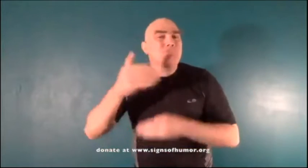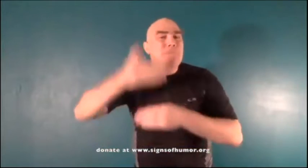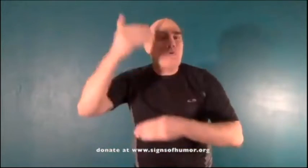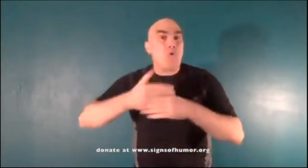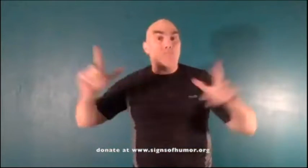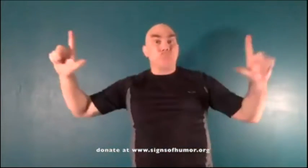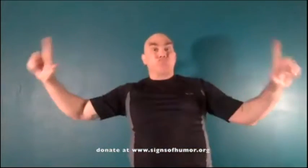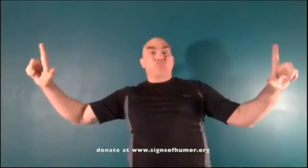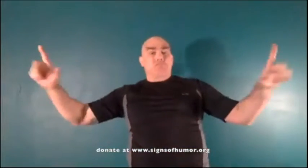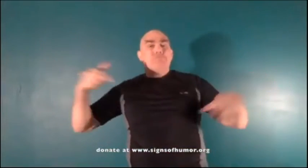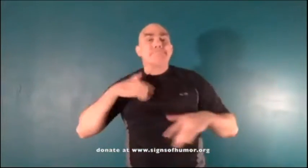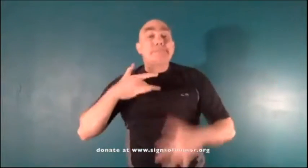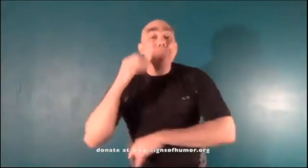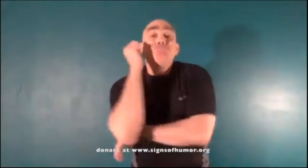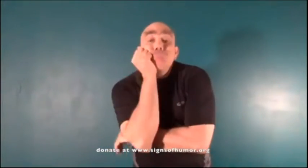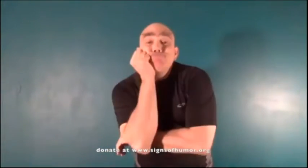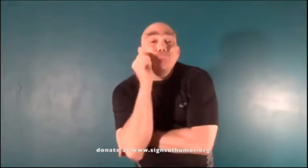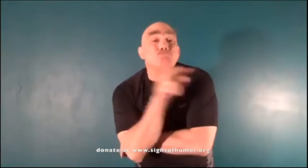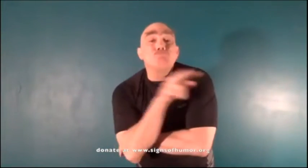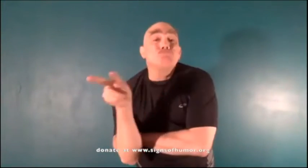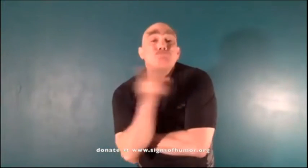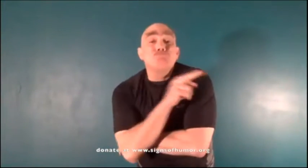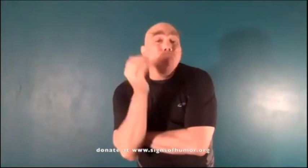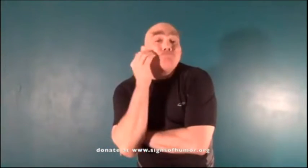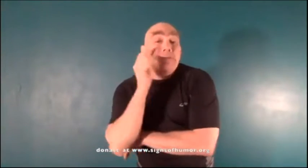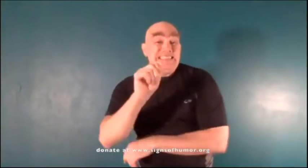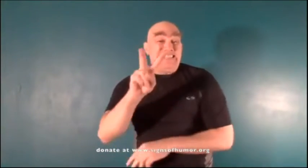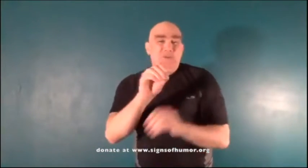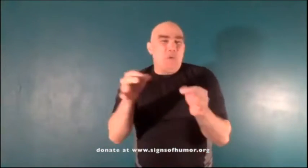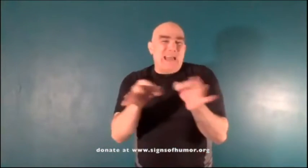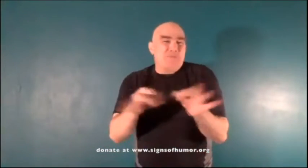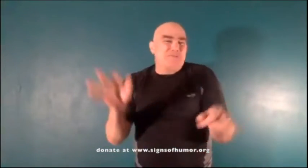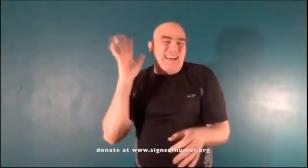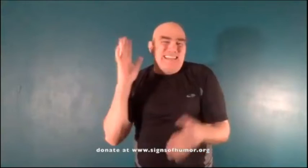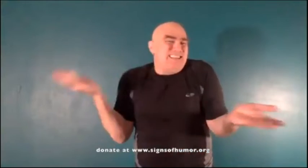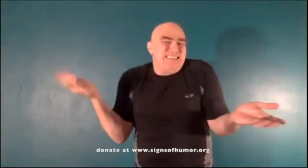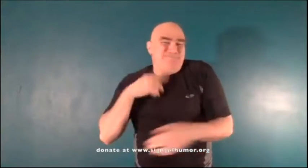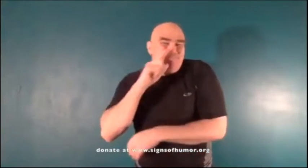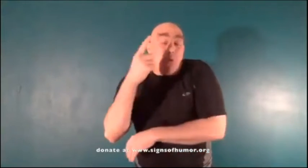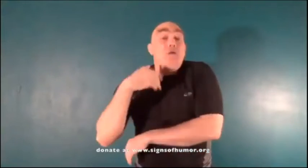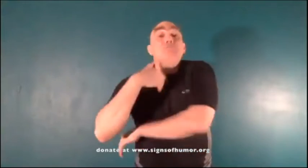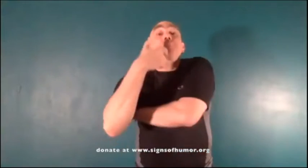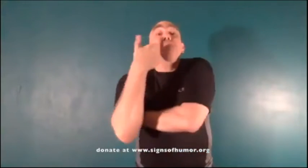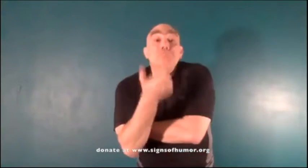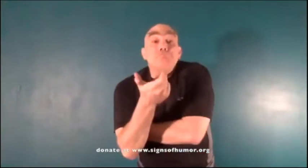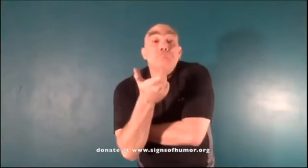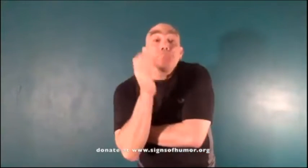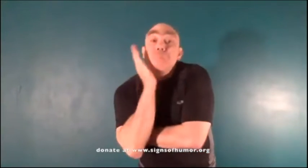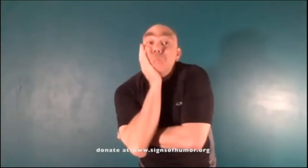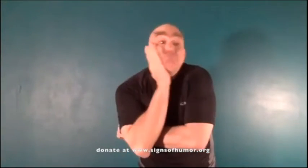Now, I spent a lot of time growing up looking out the living room window. We had one of those big picture windows because when I grew up, television wasn't